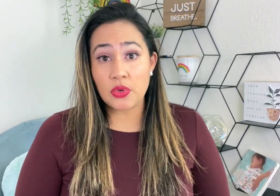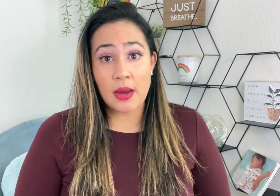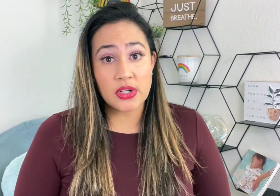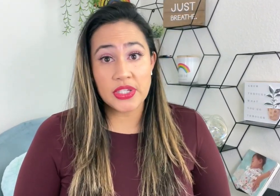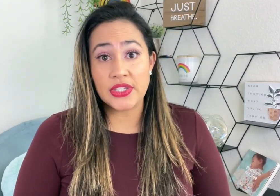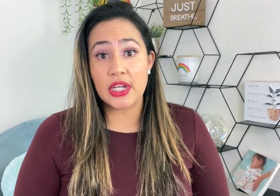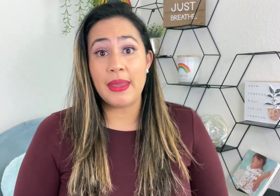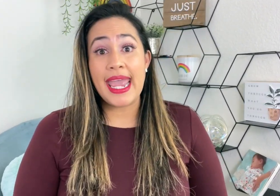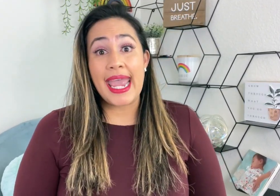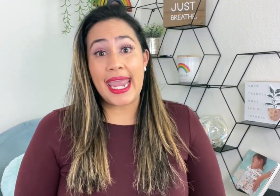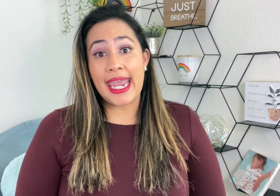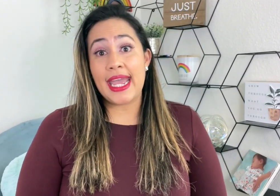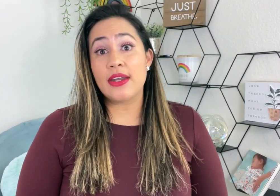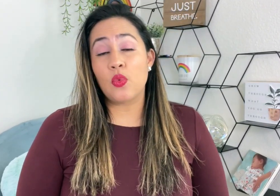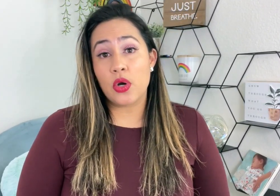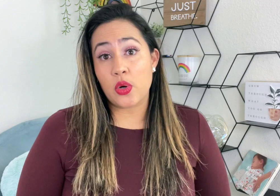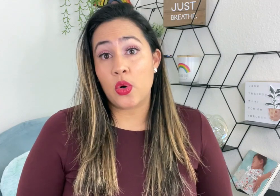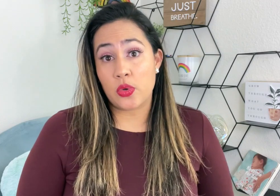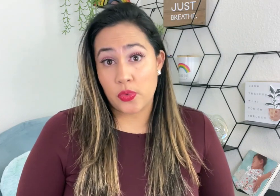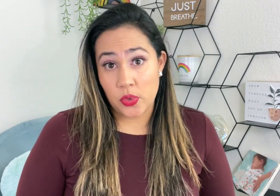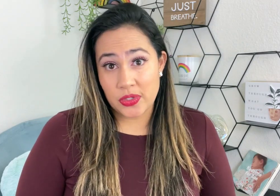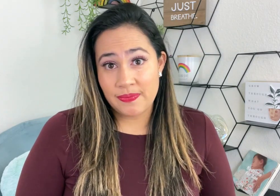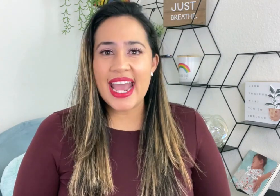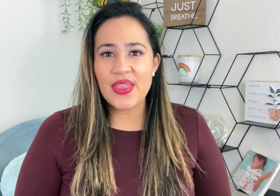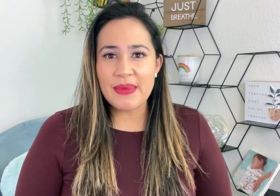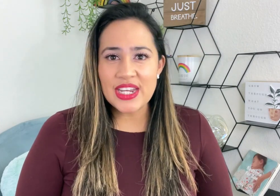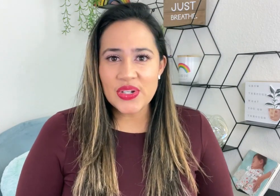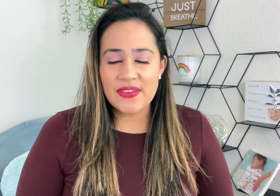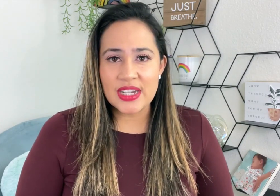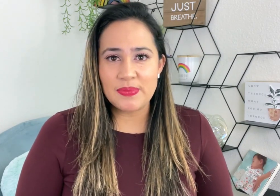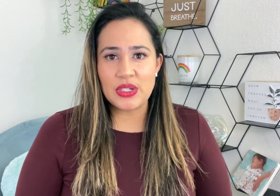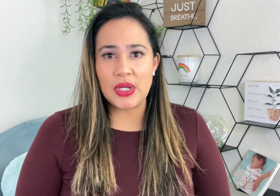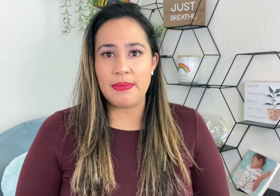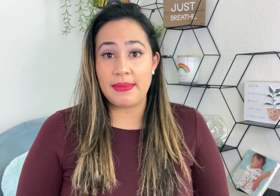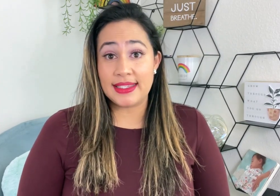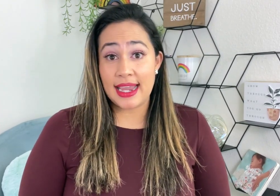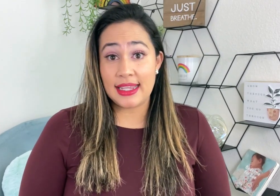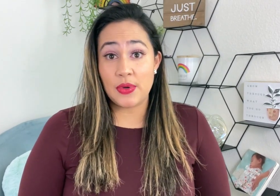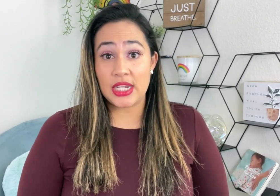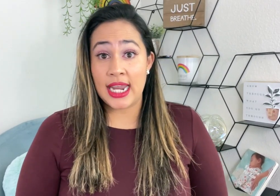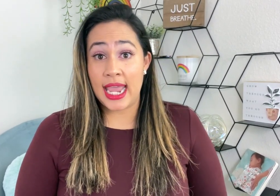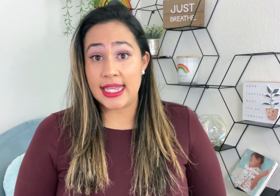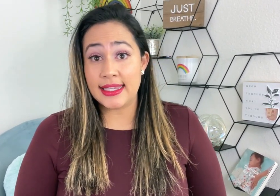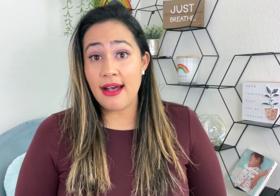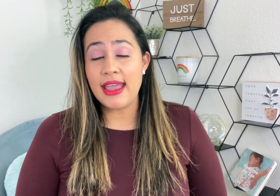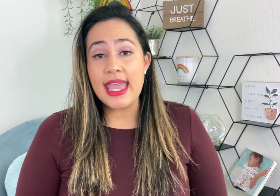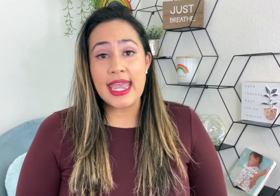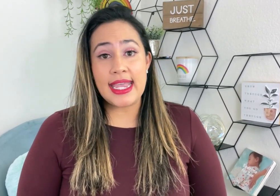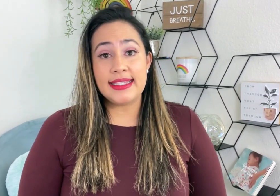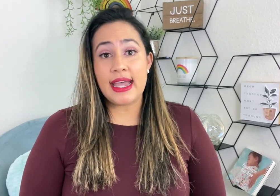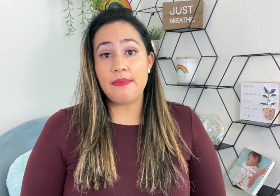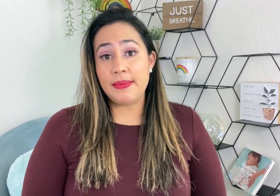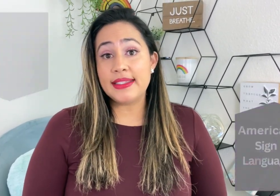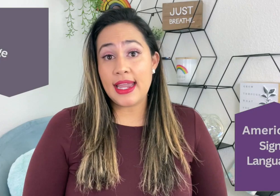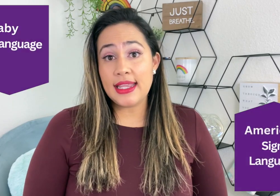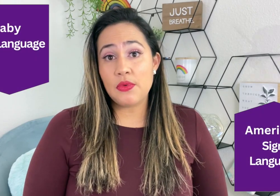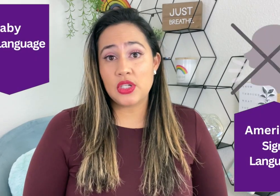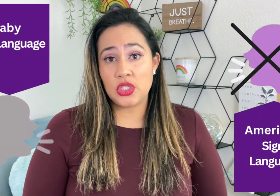grammar system and word order rules. Now, the major difference between baby sign language and ASL is that baby sign language is